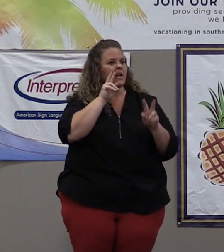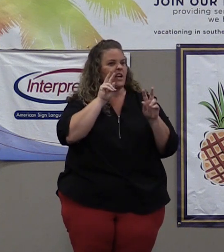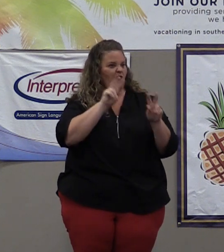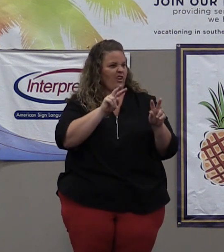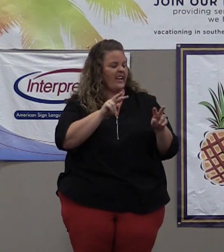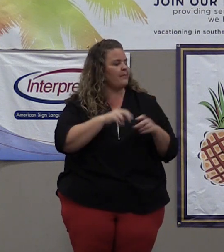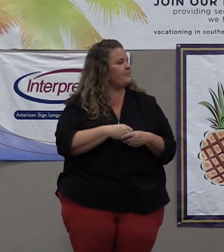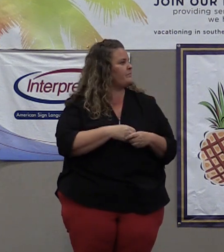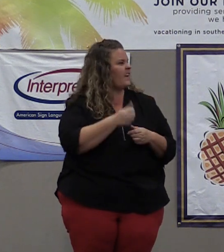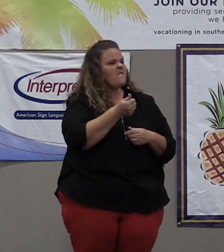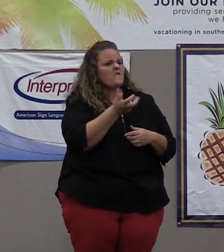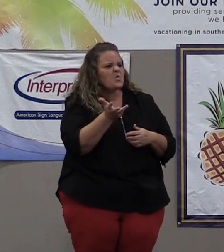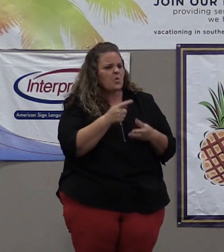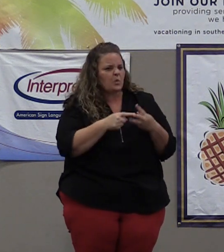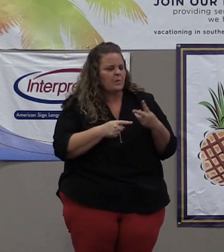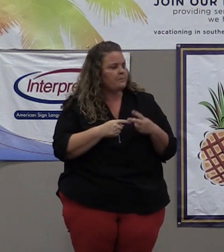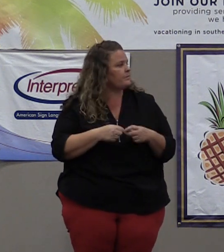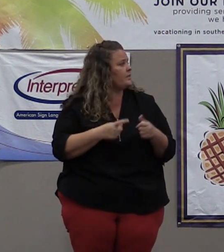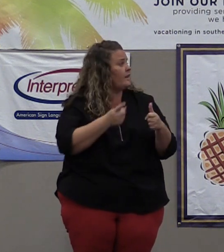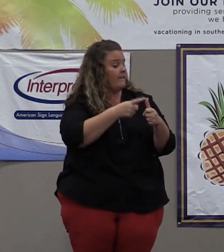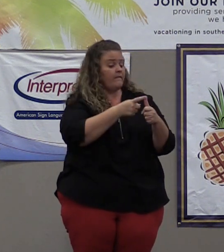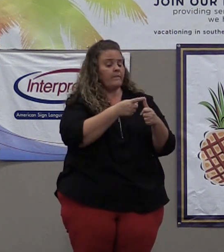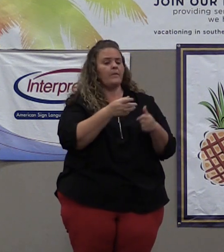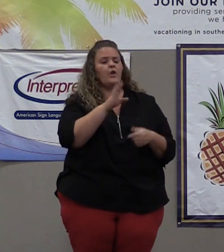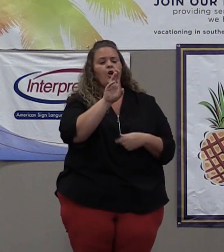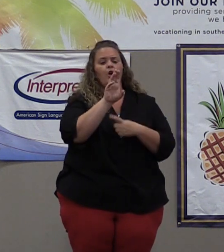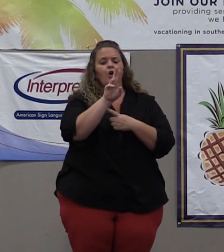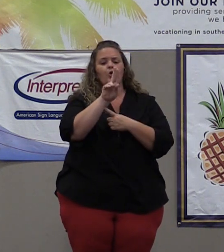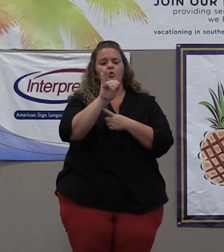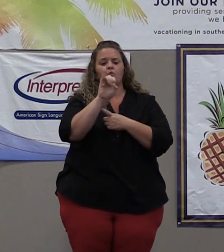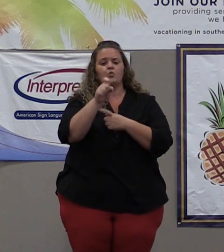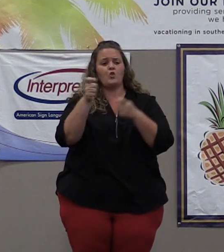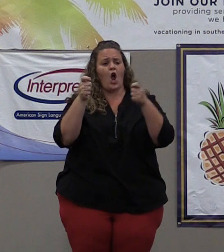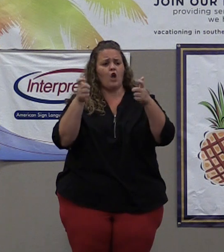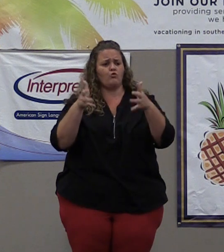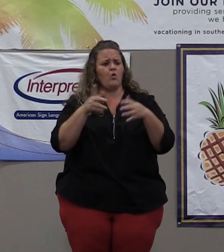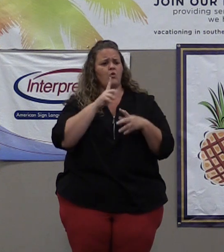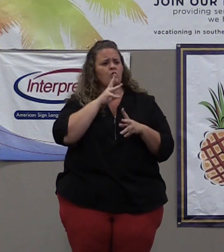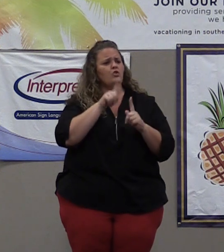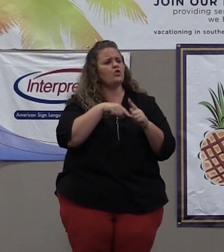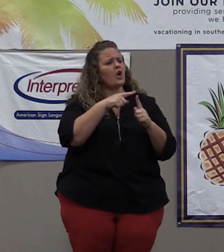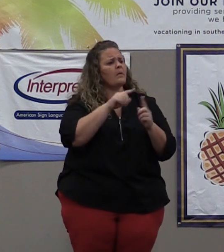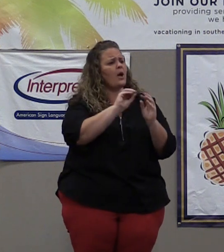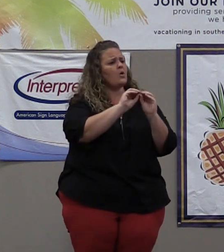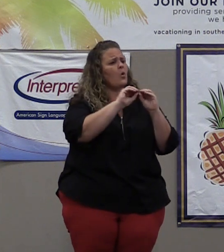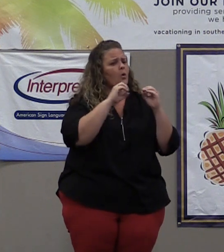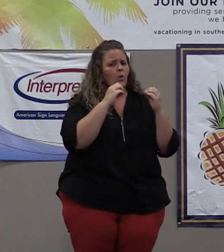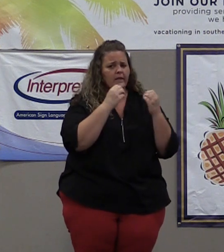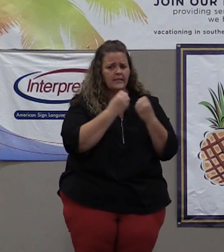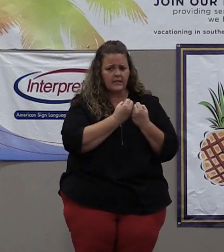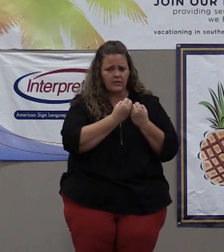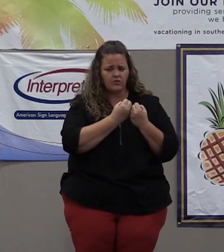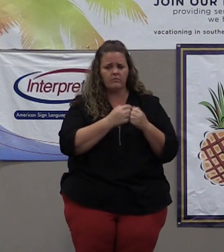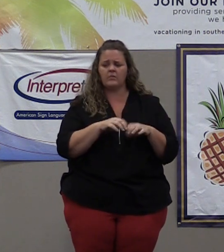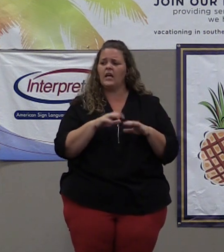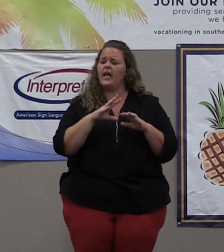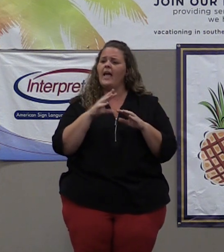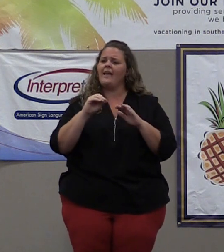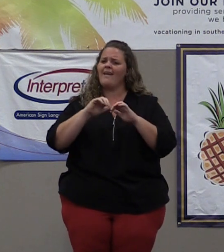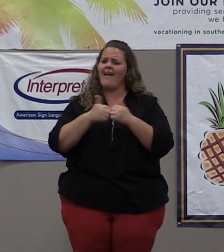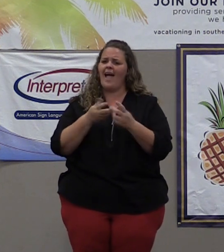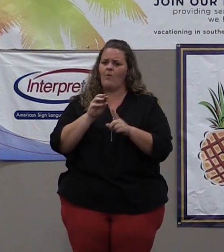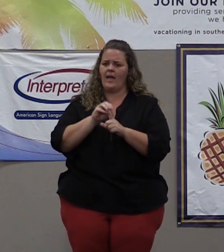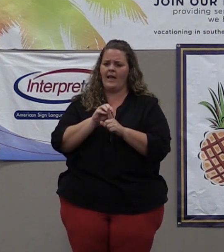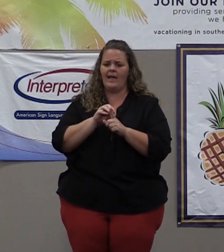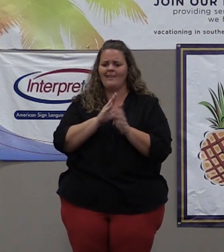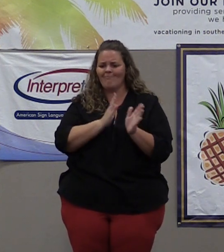There's a couple of things. The cruise control workshop has to do with routinization and how it affects